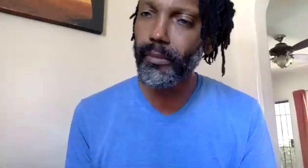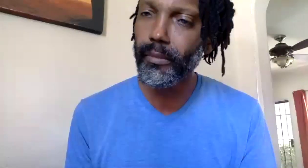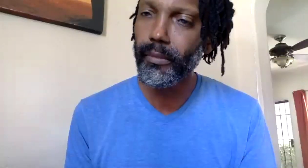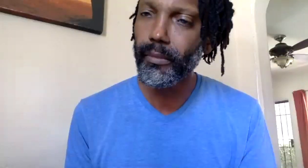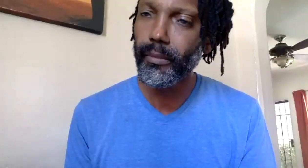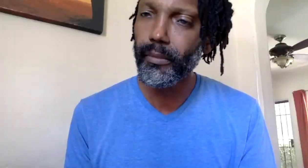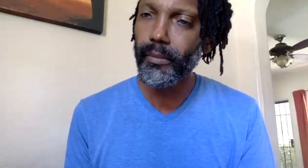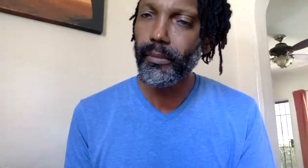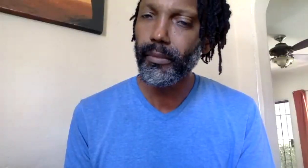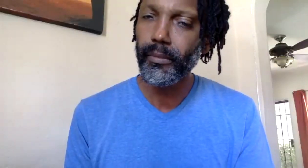that's willing to type in the chat?